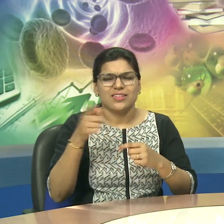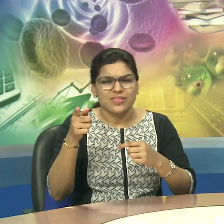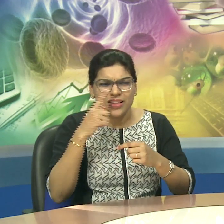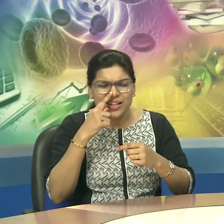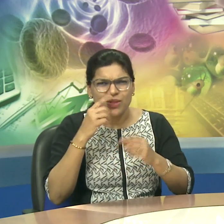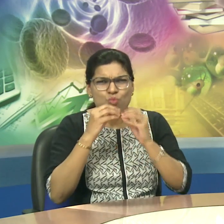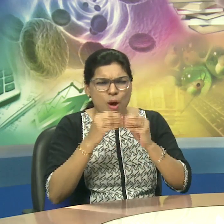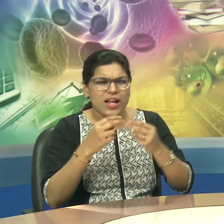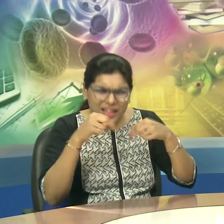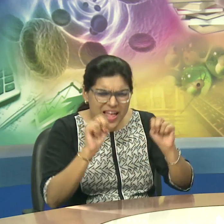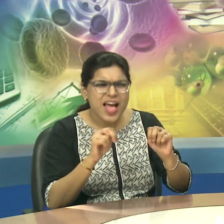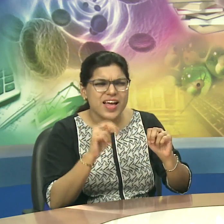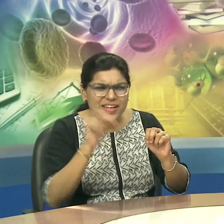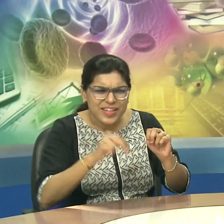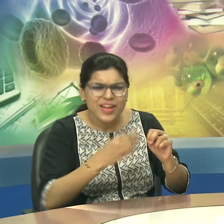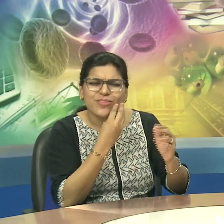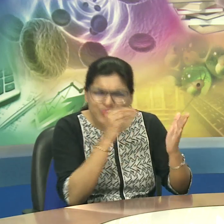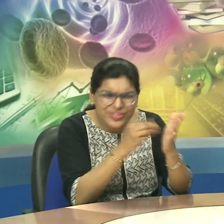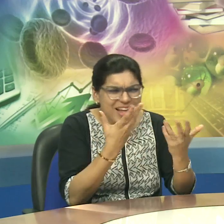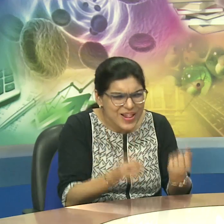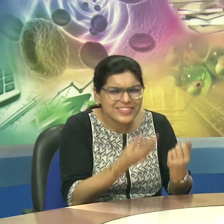And the parrot's face was like,